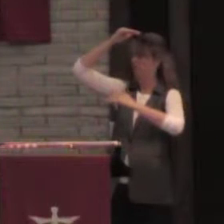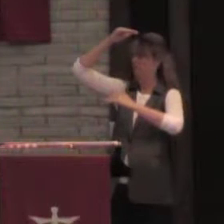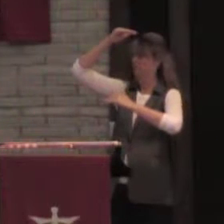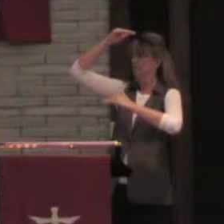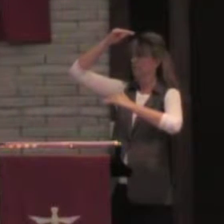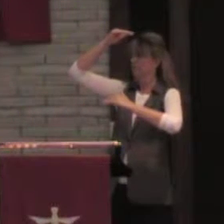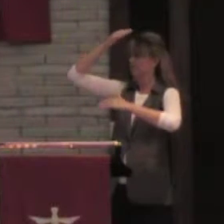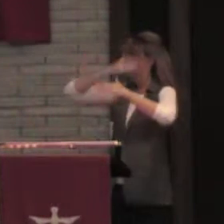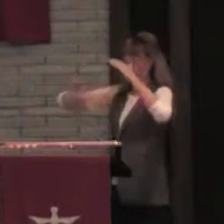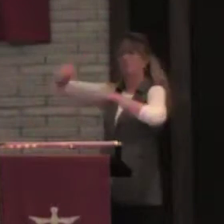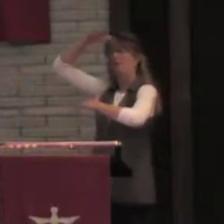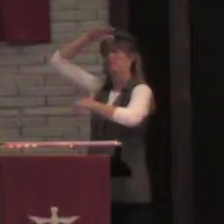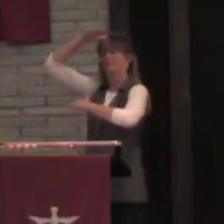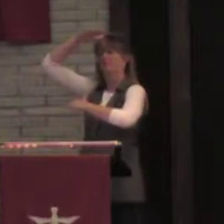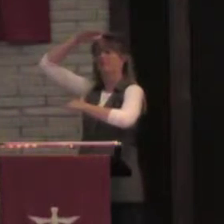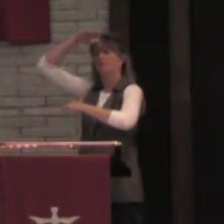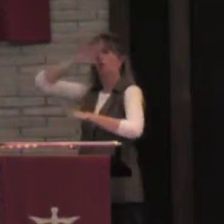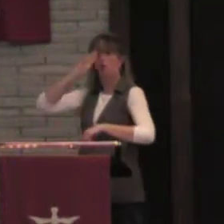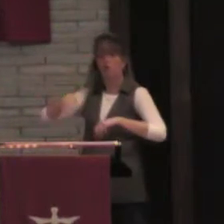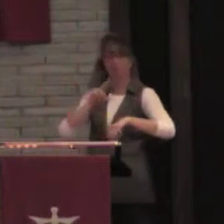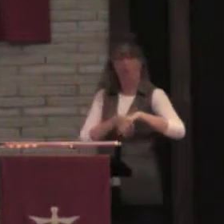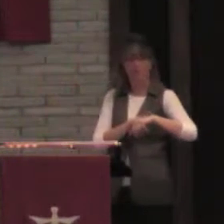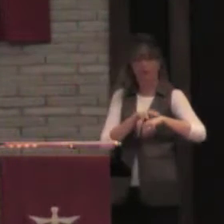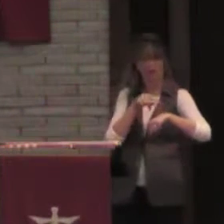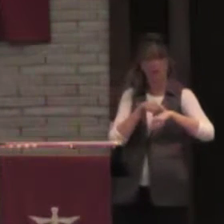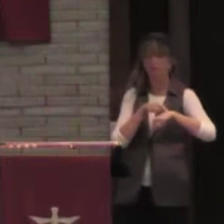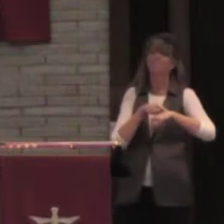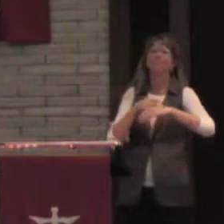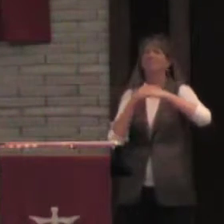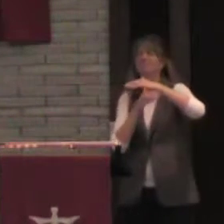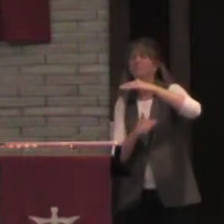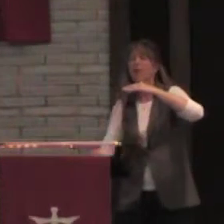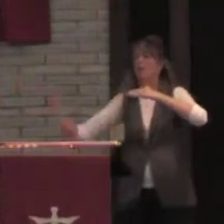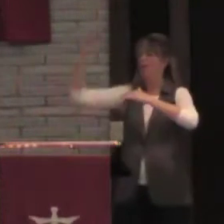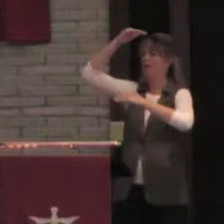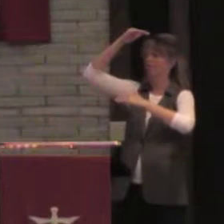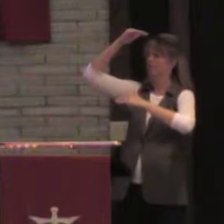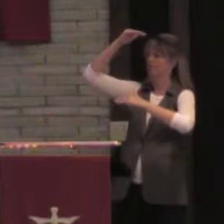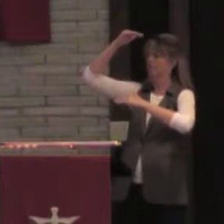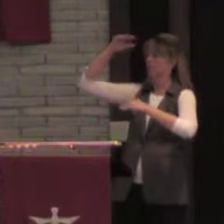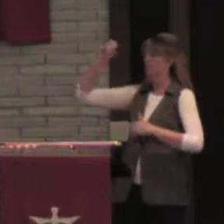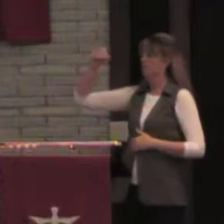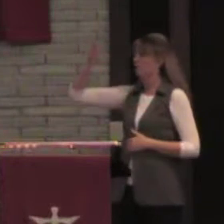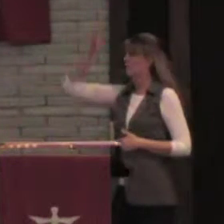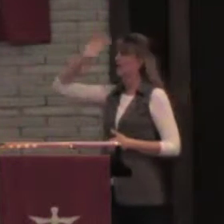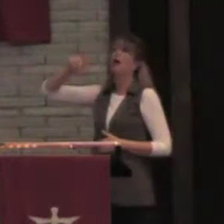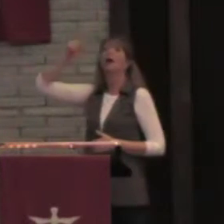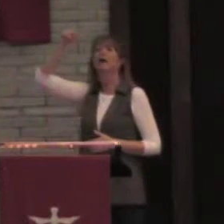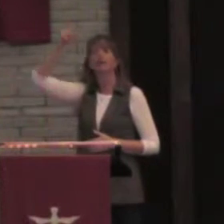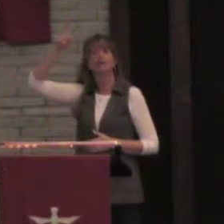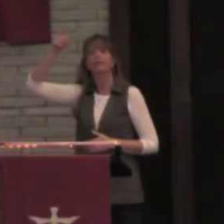it's above. It's higher than. So this is normal. It's above normal. It's better than normal.